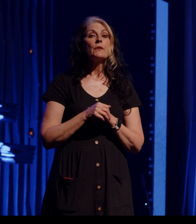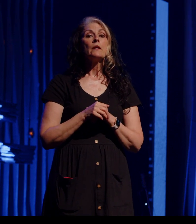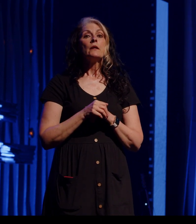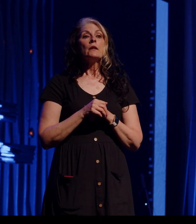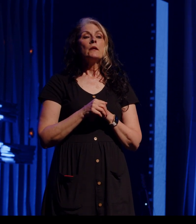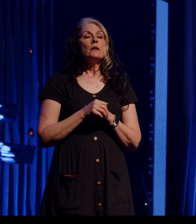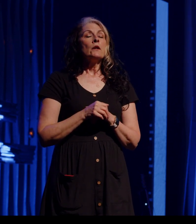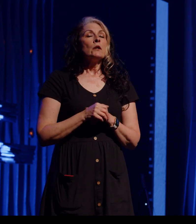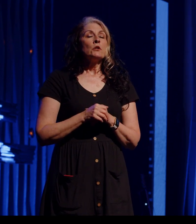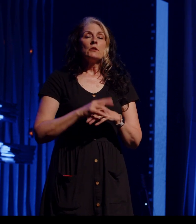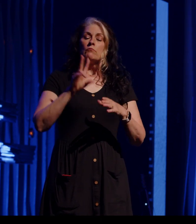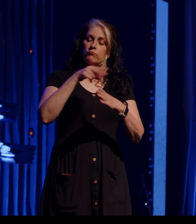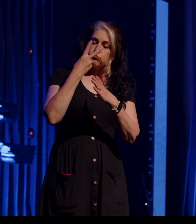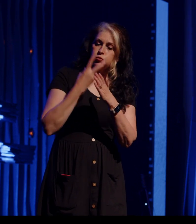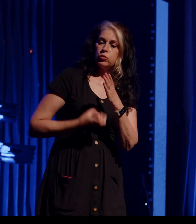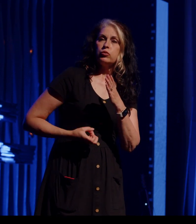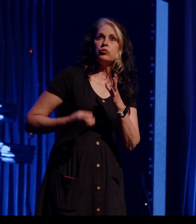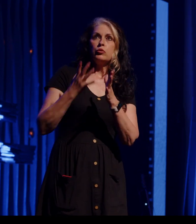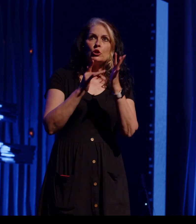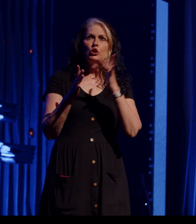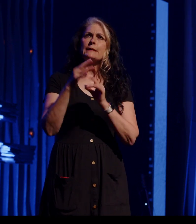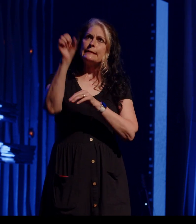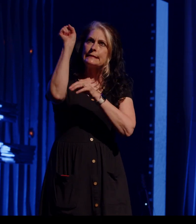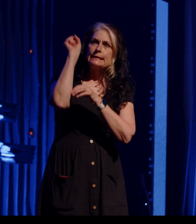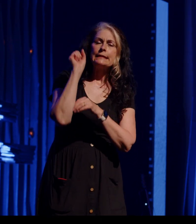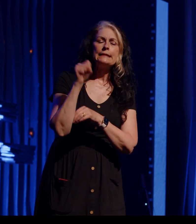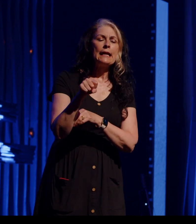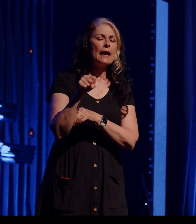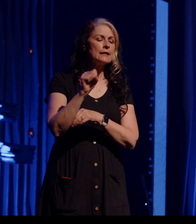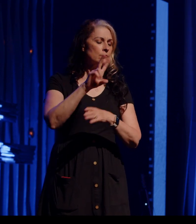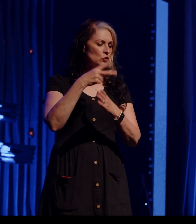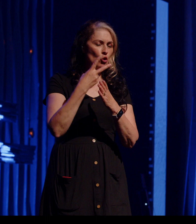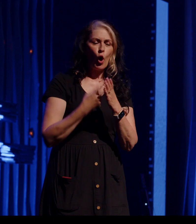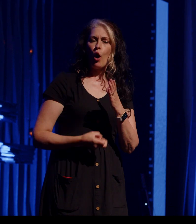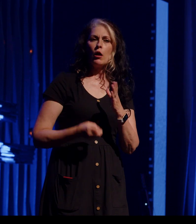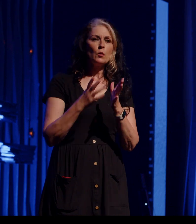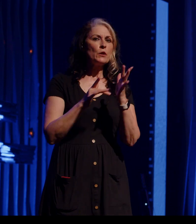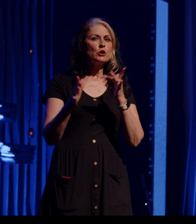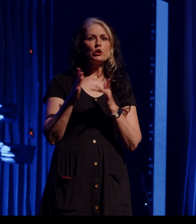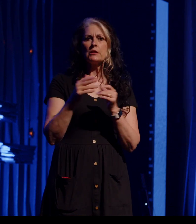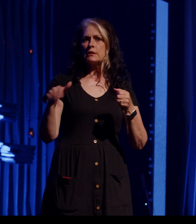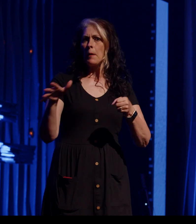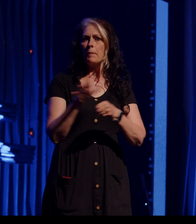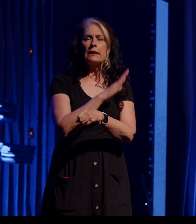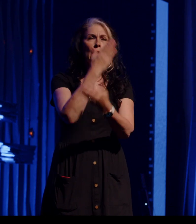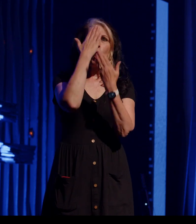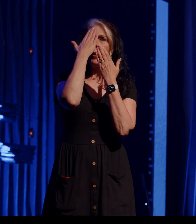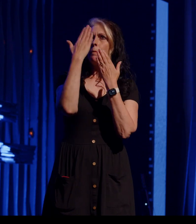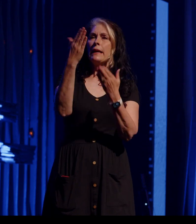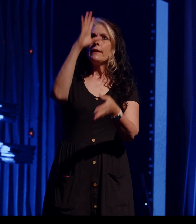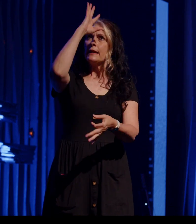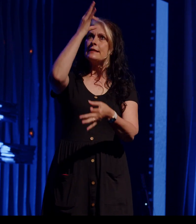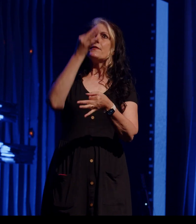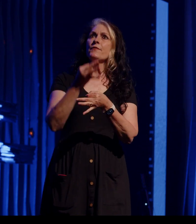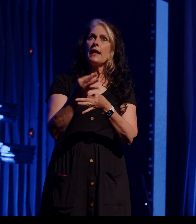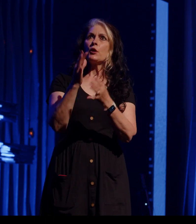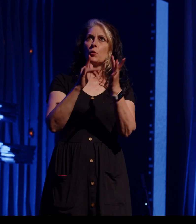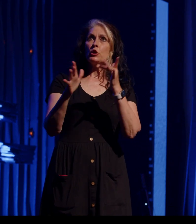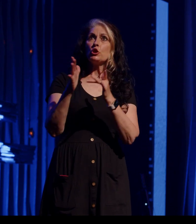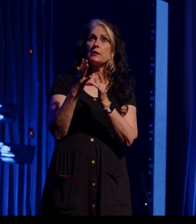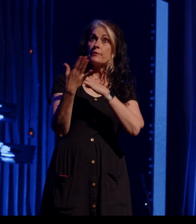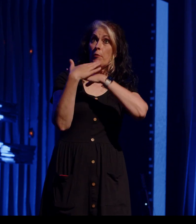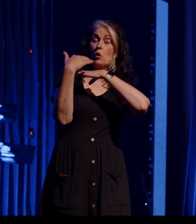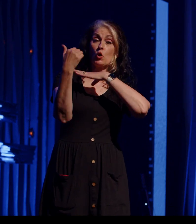are sold out to Jesus, when they say yes to Him, when they're all in, they have complete obedience and faith in what